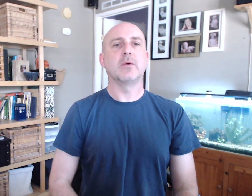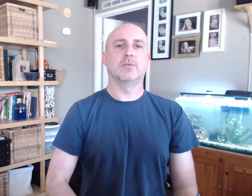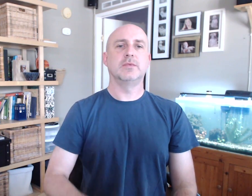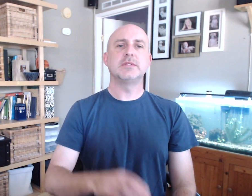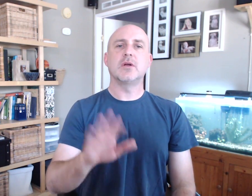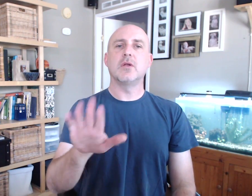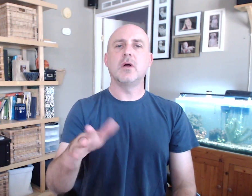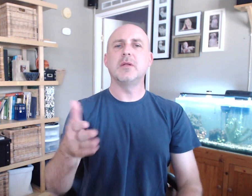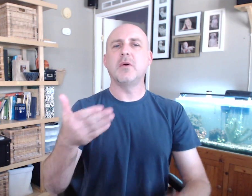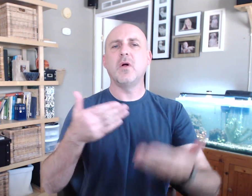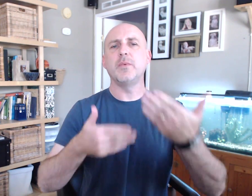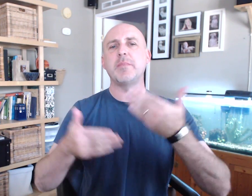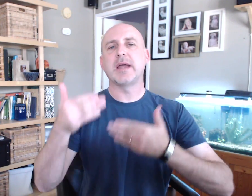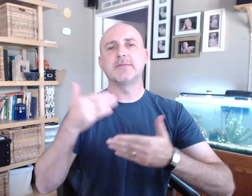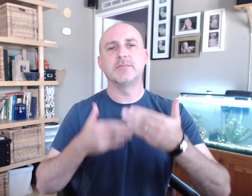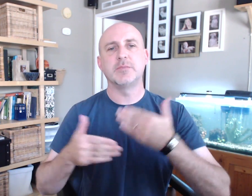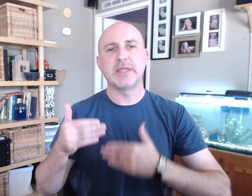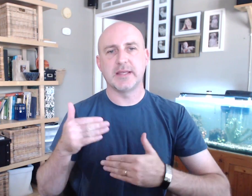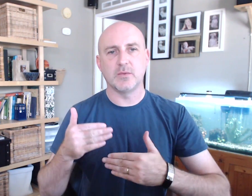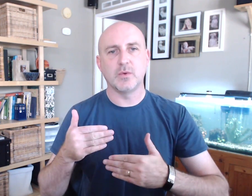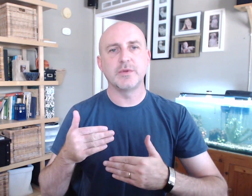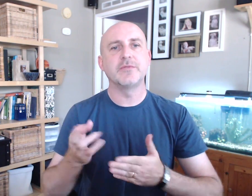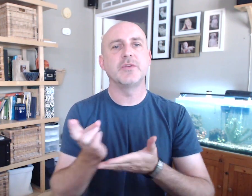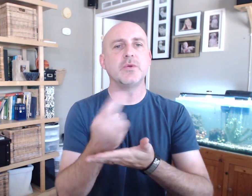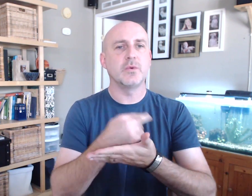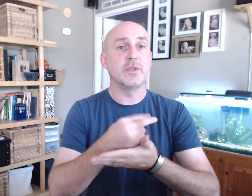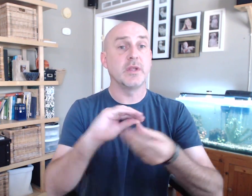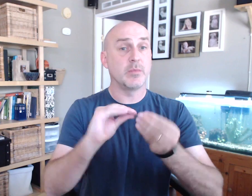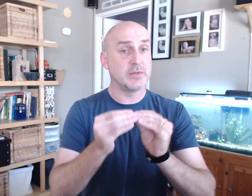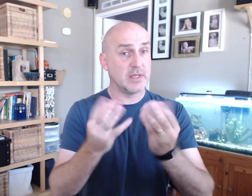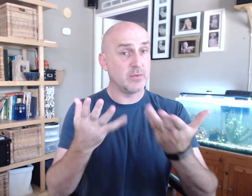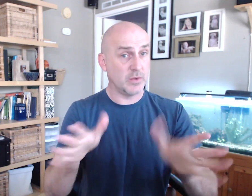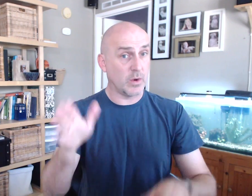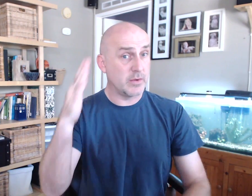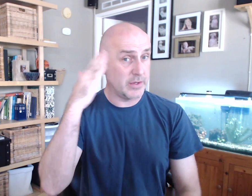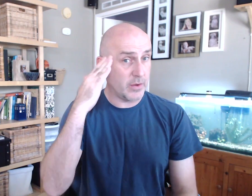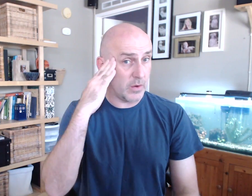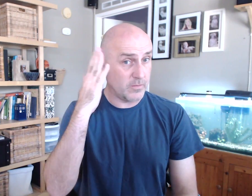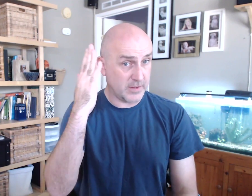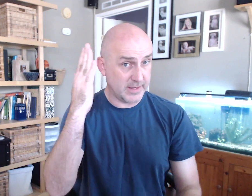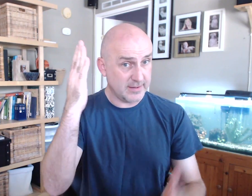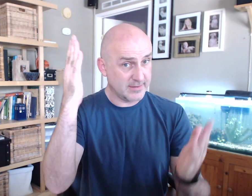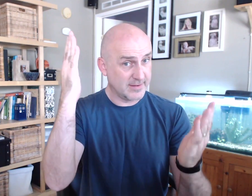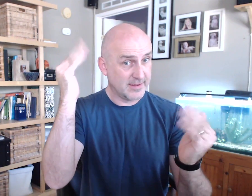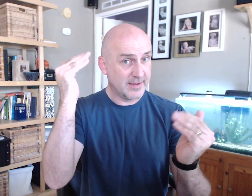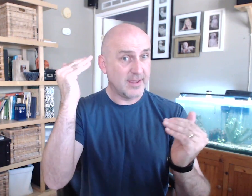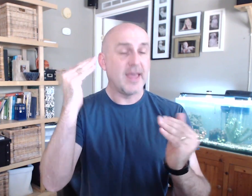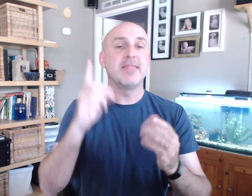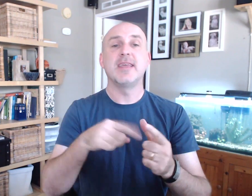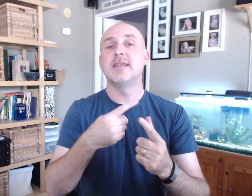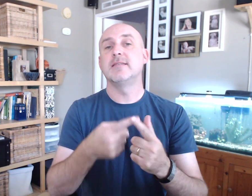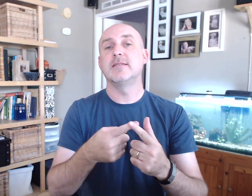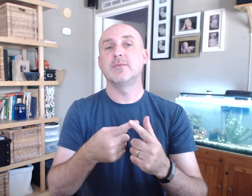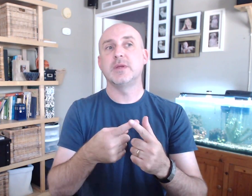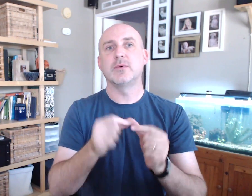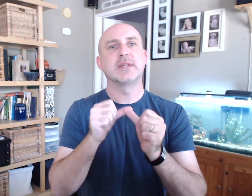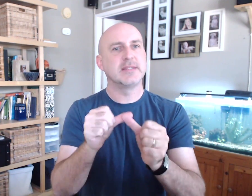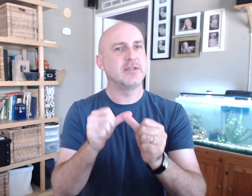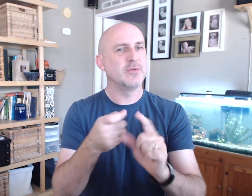Let's start all the way back from the beginning. We'll review the numbers that you already know, hopefully, and then we will continue from